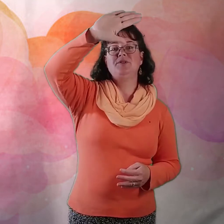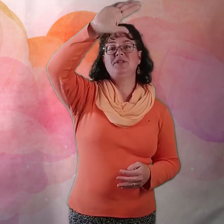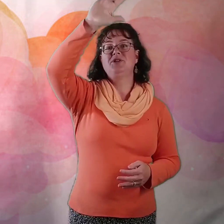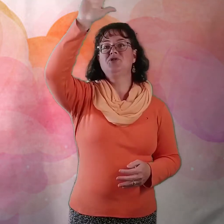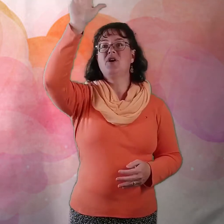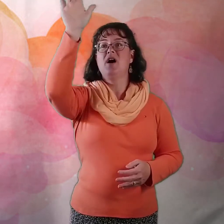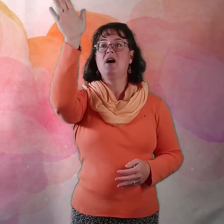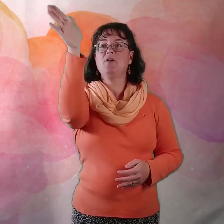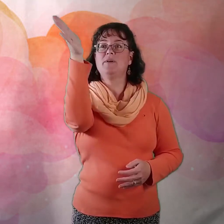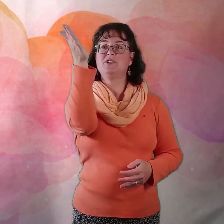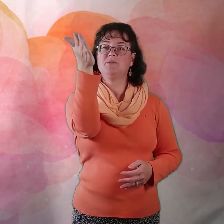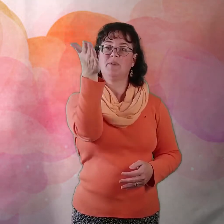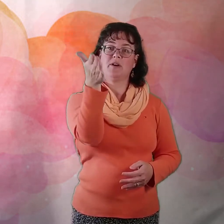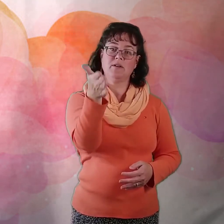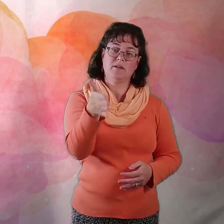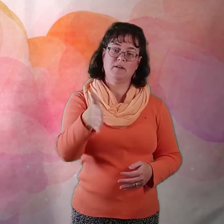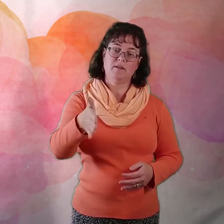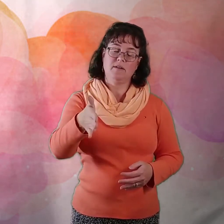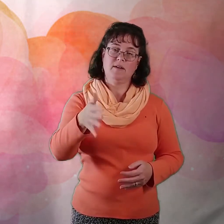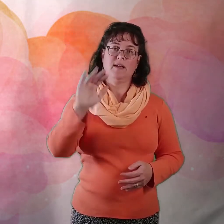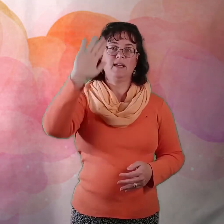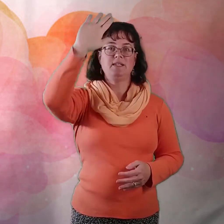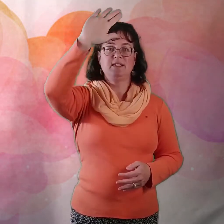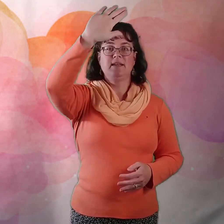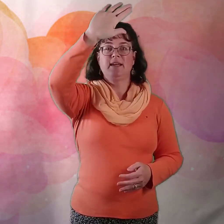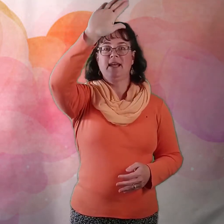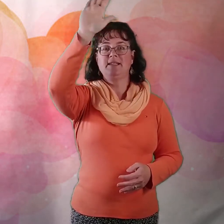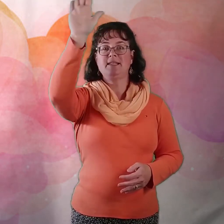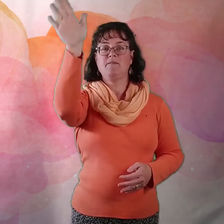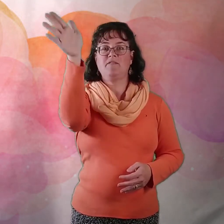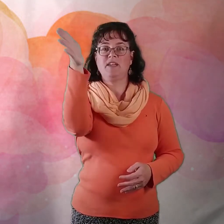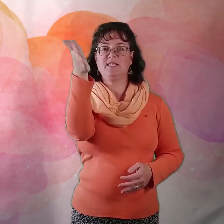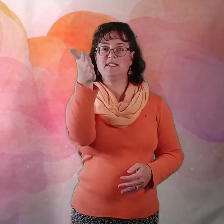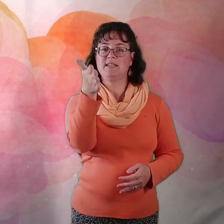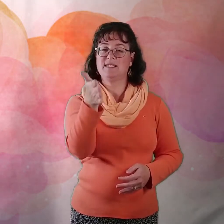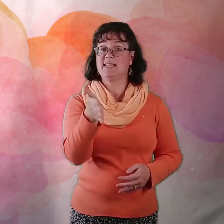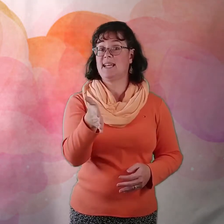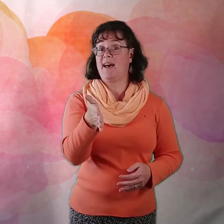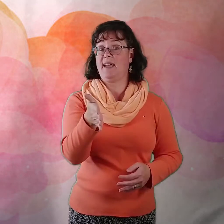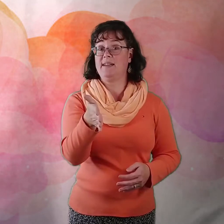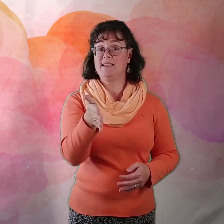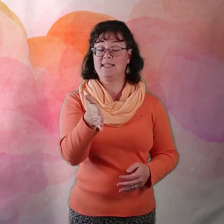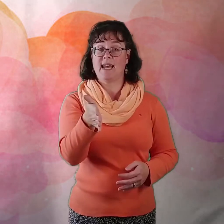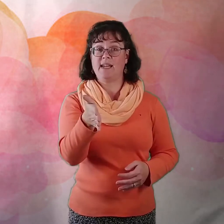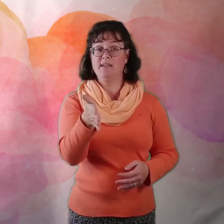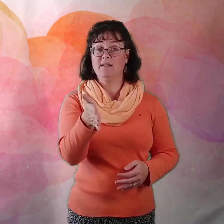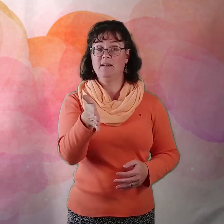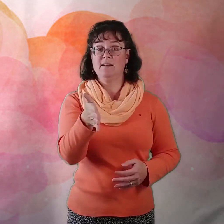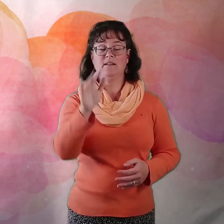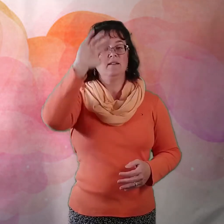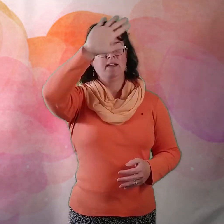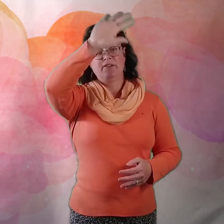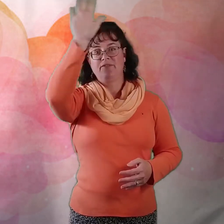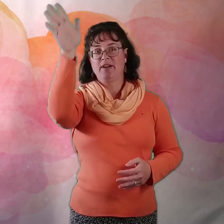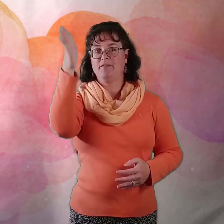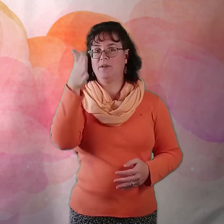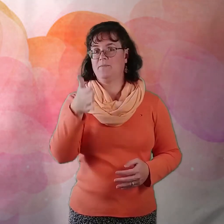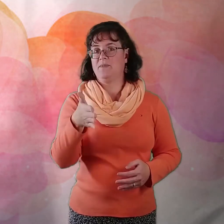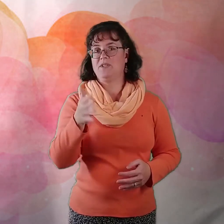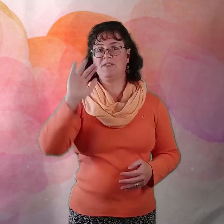it to draw a question mark until it ends up facing to the side instead in front of you. So this